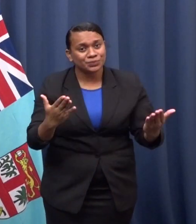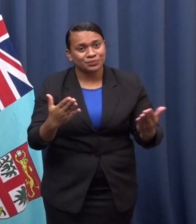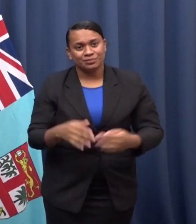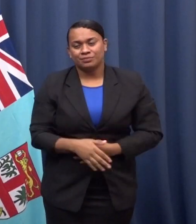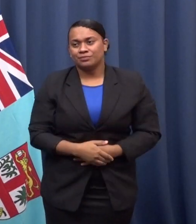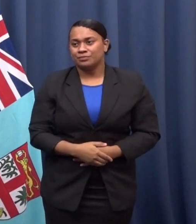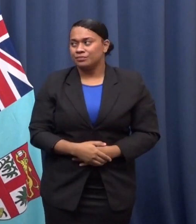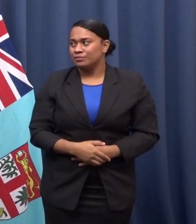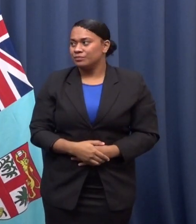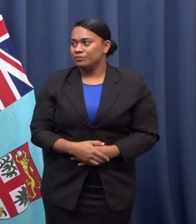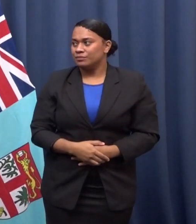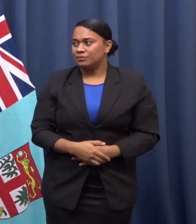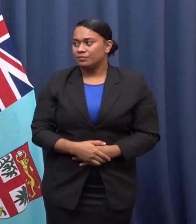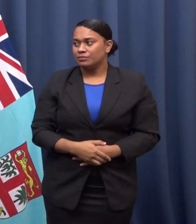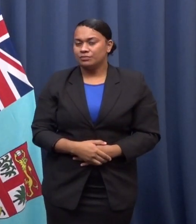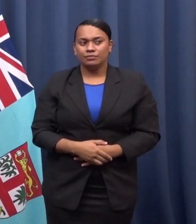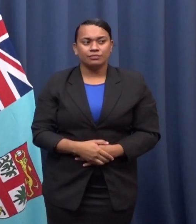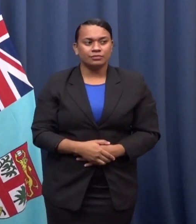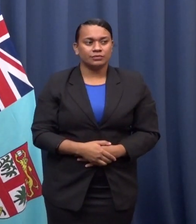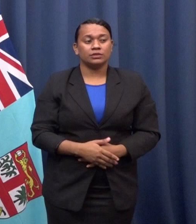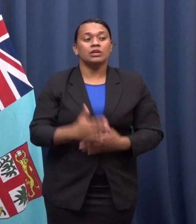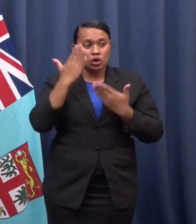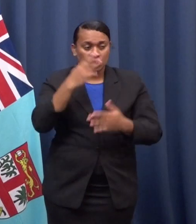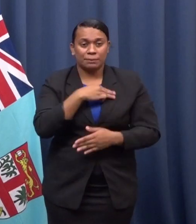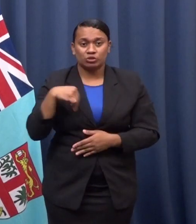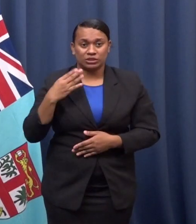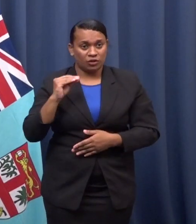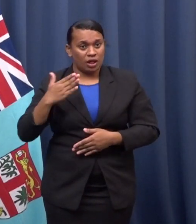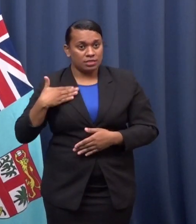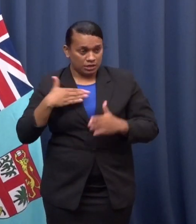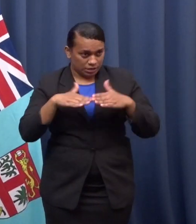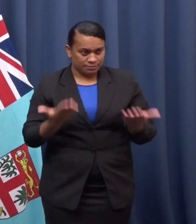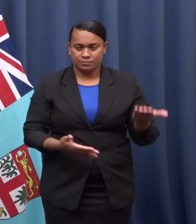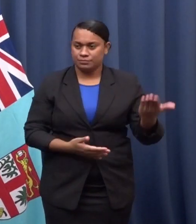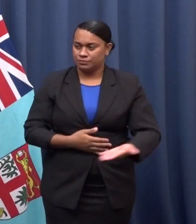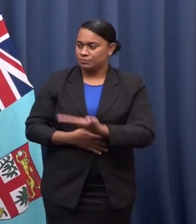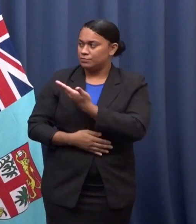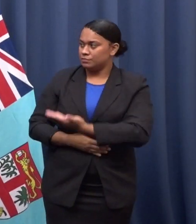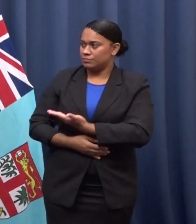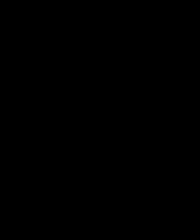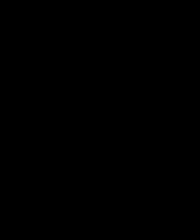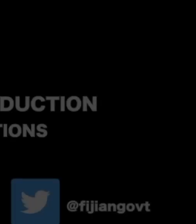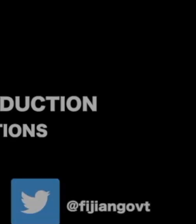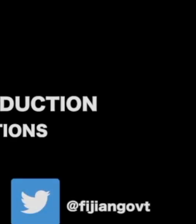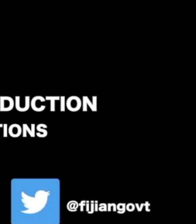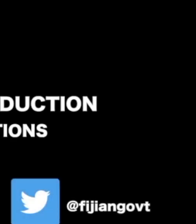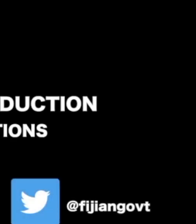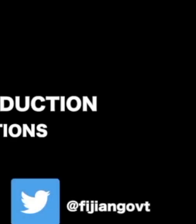Honourable Minister of Health will now also address you. Thank you.